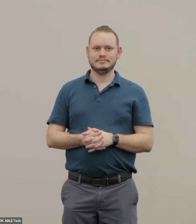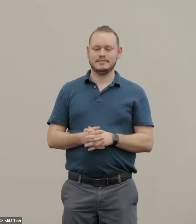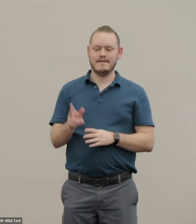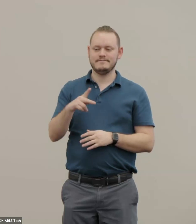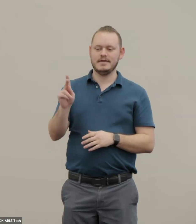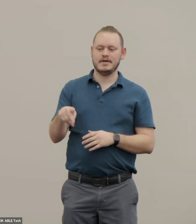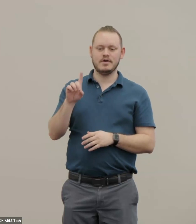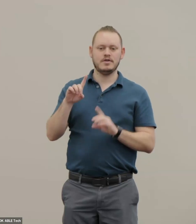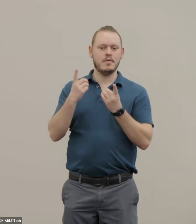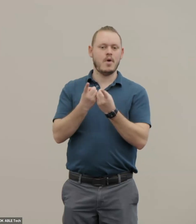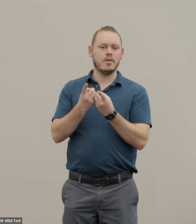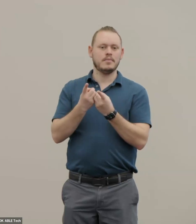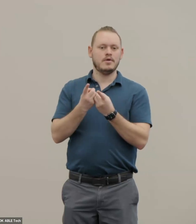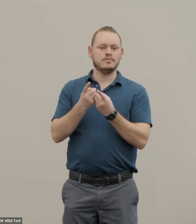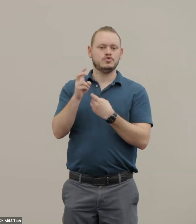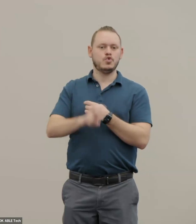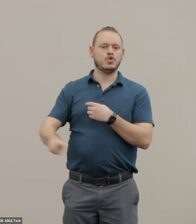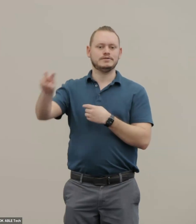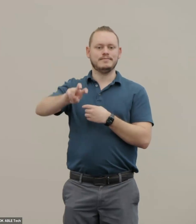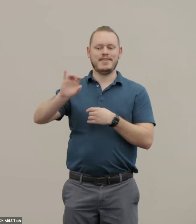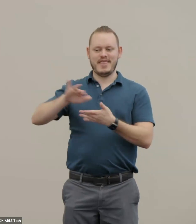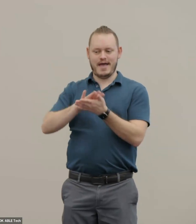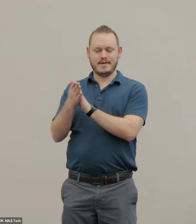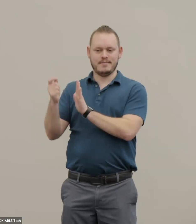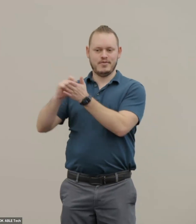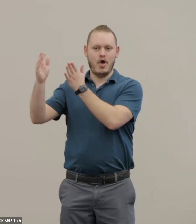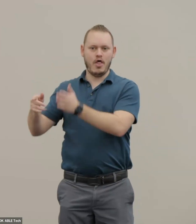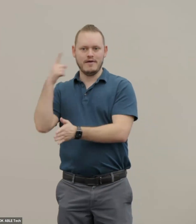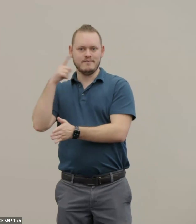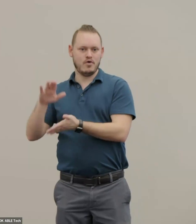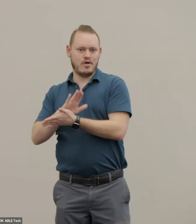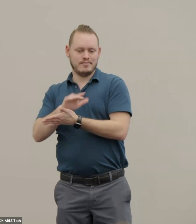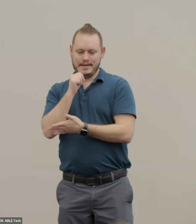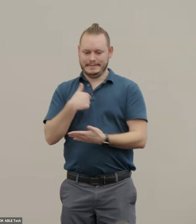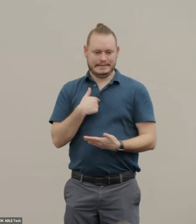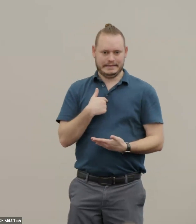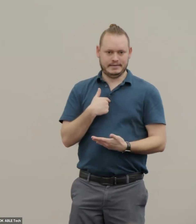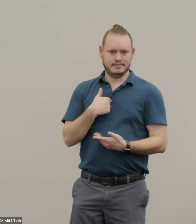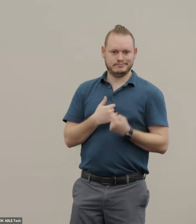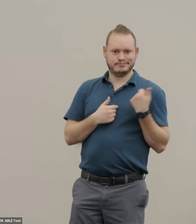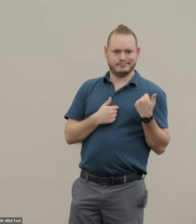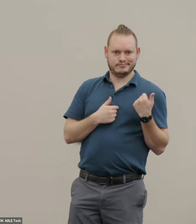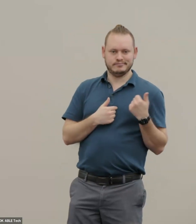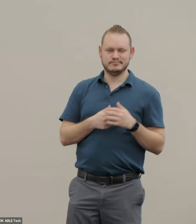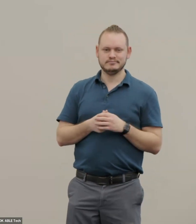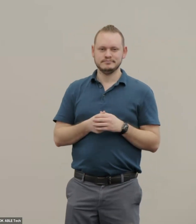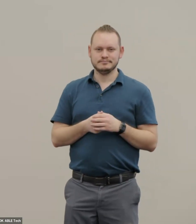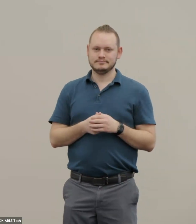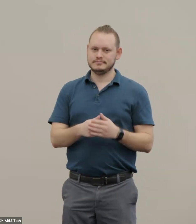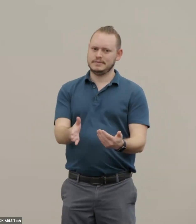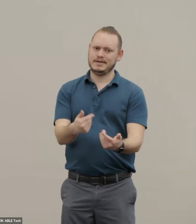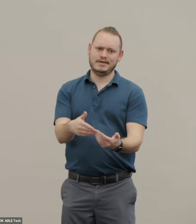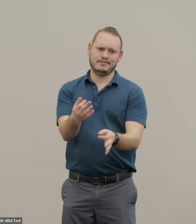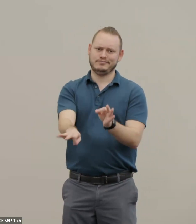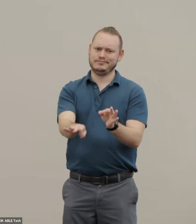Philadelphia Department of Tourism, and now that becomes the author for the document. Okay, so that's a really low-hanging fruit,